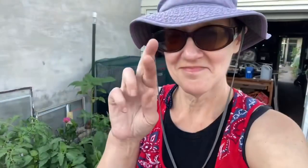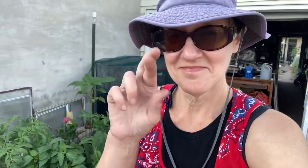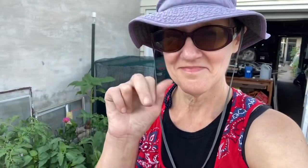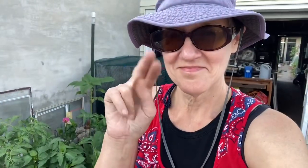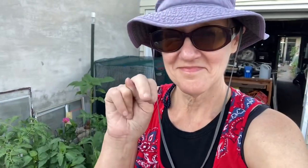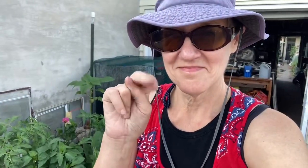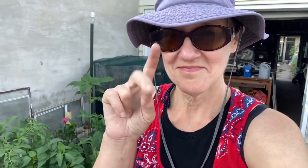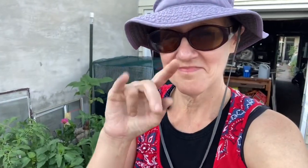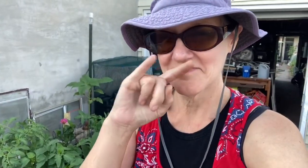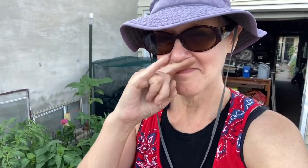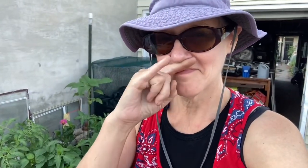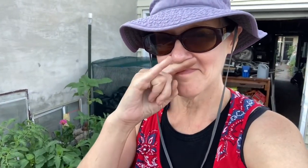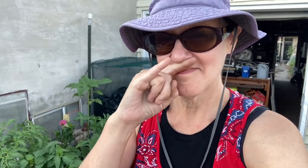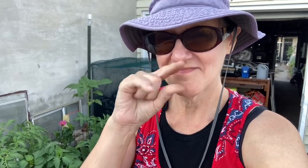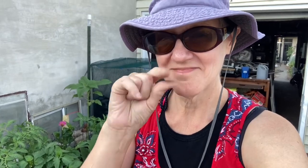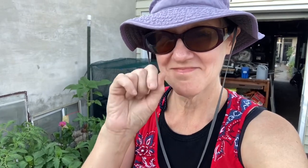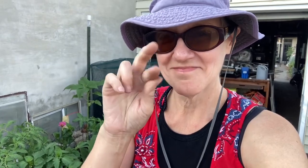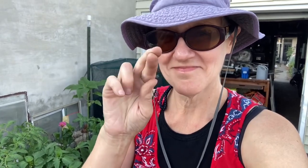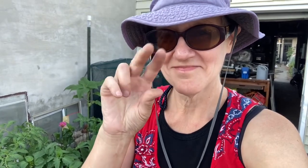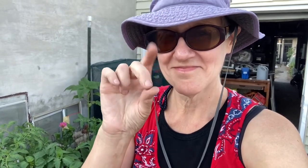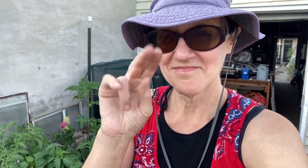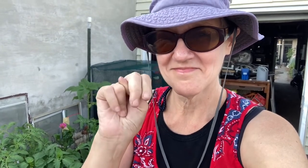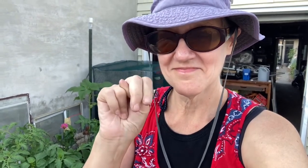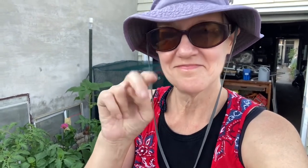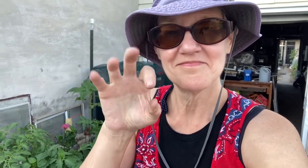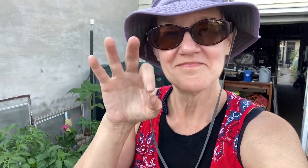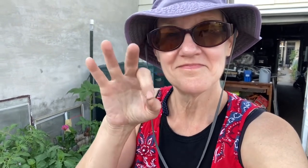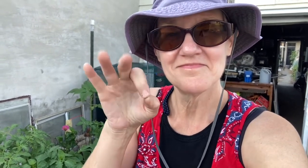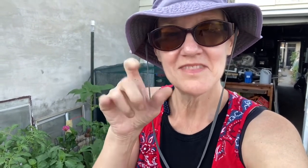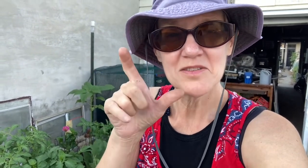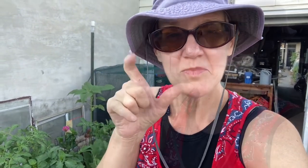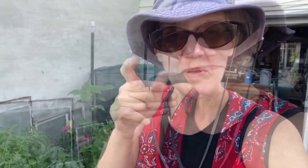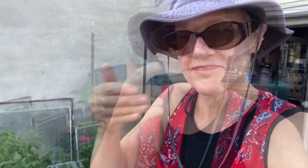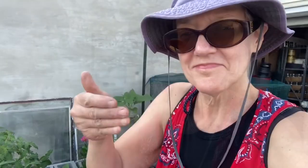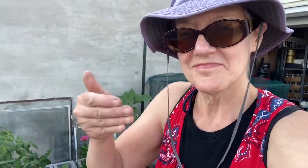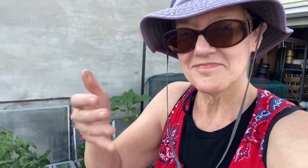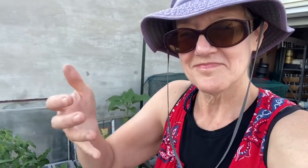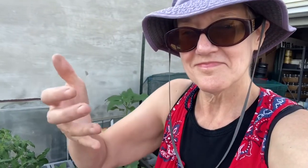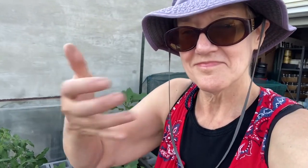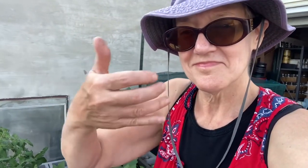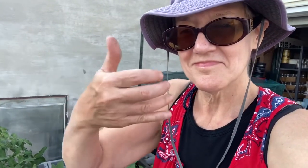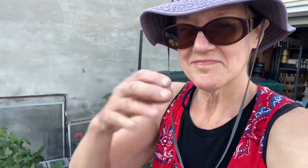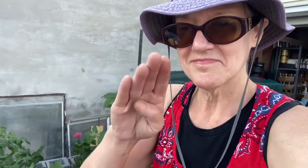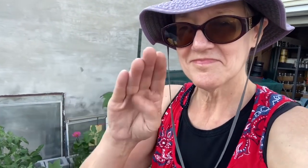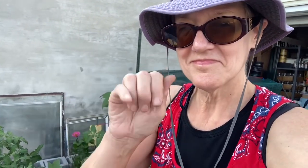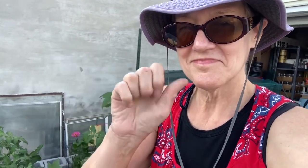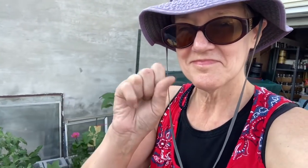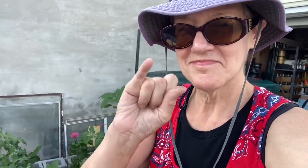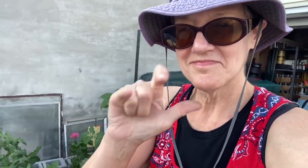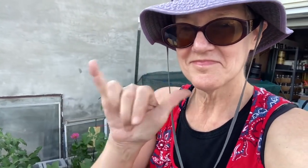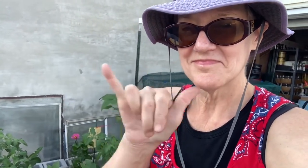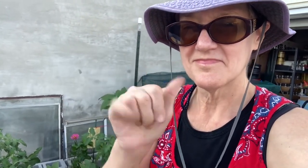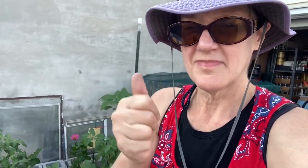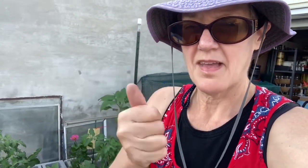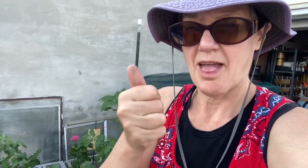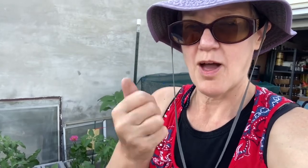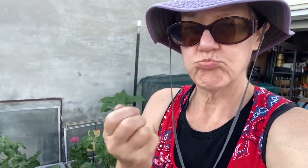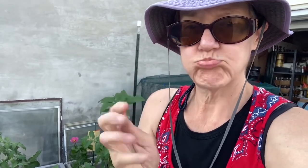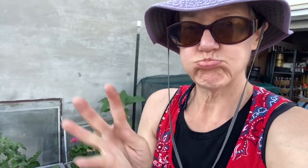Now this is the grandkids' garden. Let's go ahead and harvest some basil to